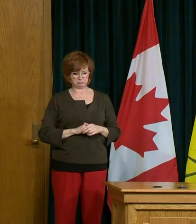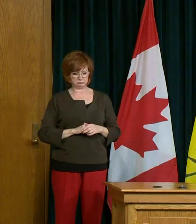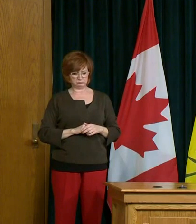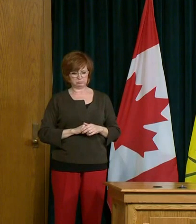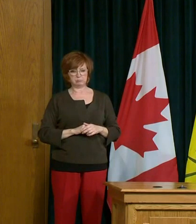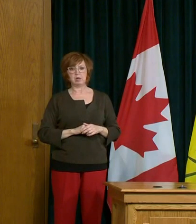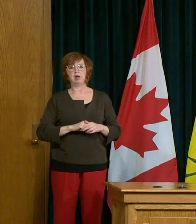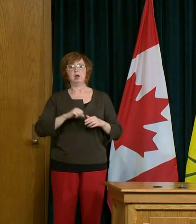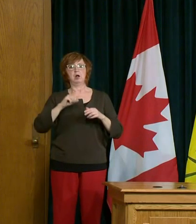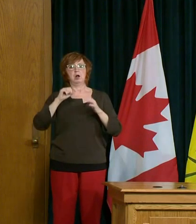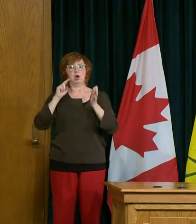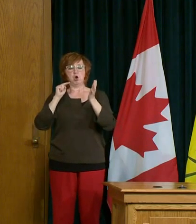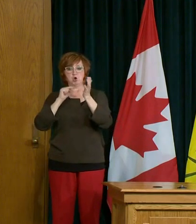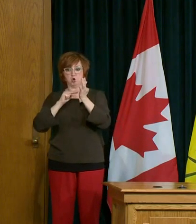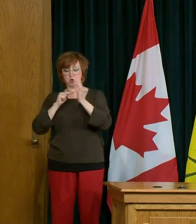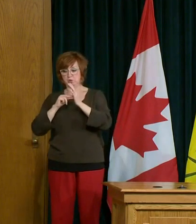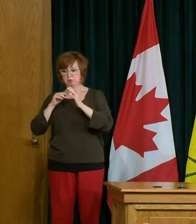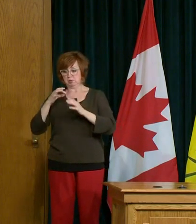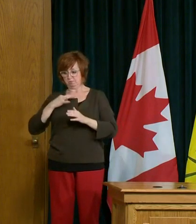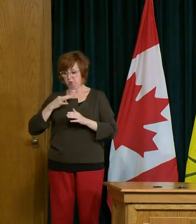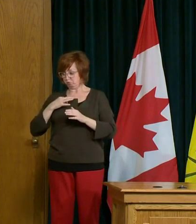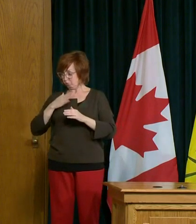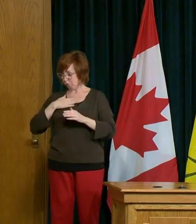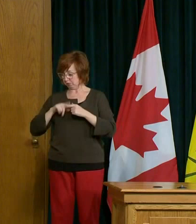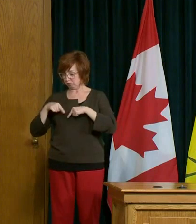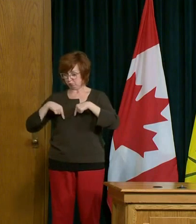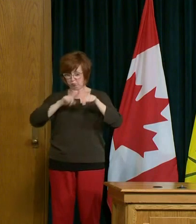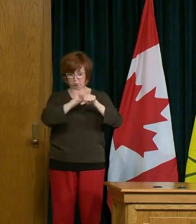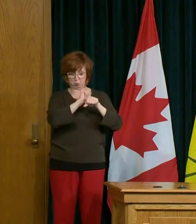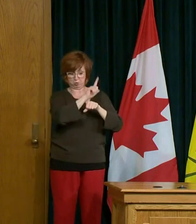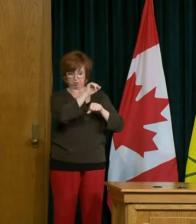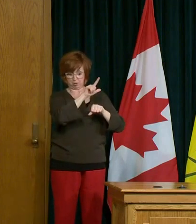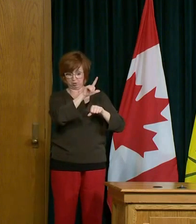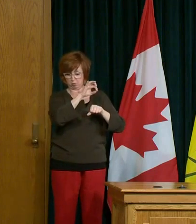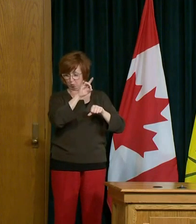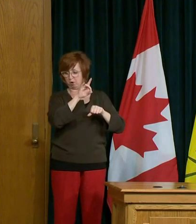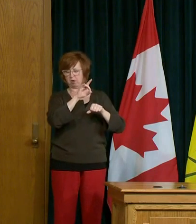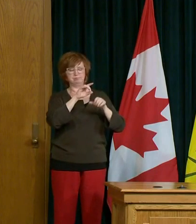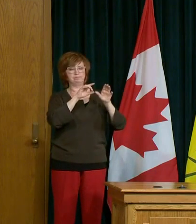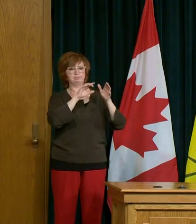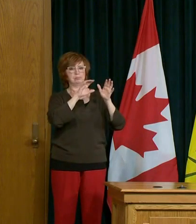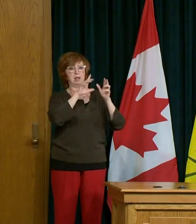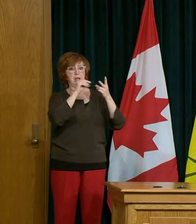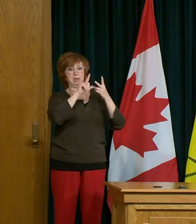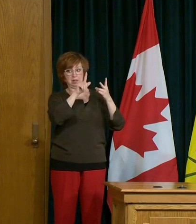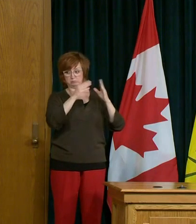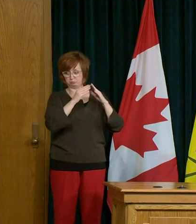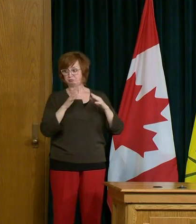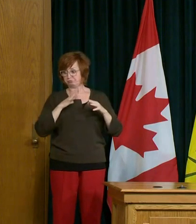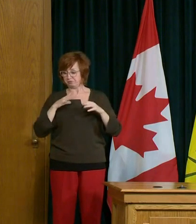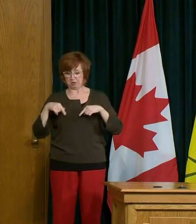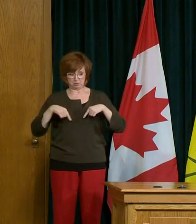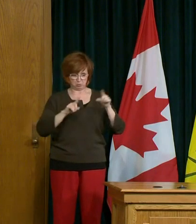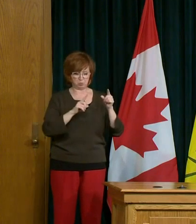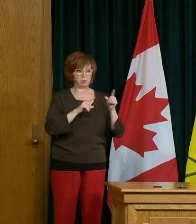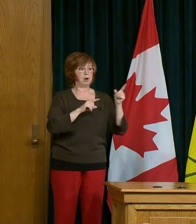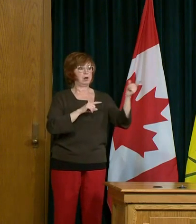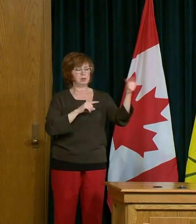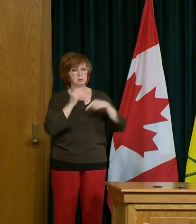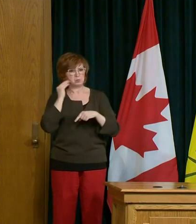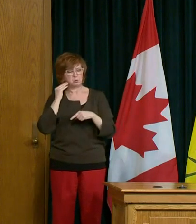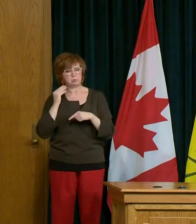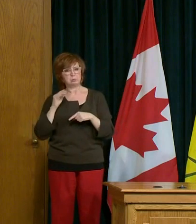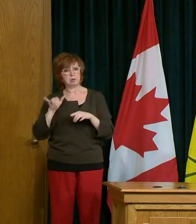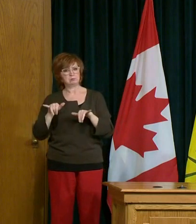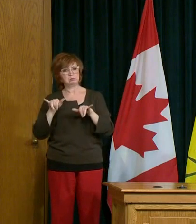to self-isolate for at least 14 days. So the union says nurses working with COVID-19 patients elsewhere have not had to